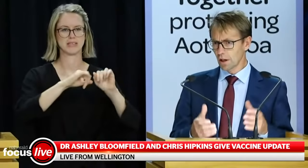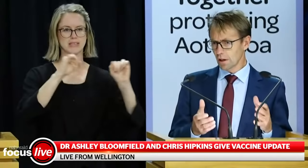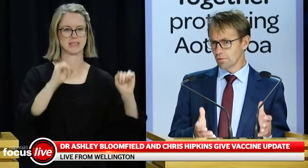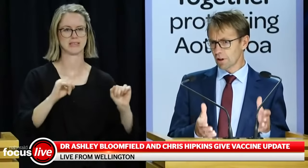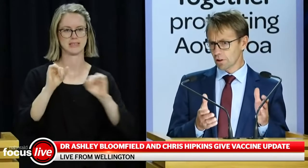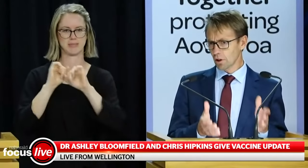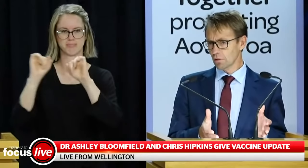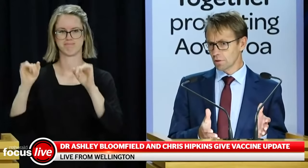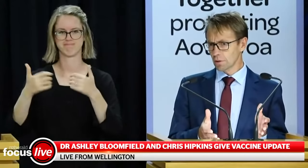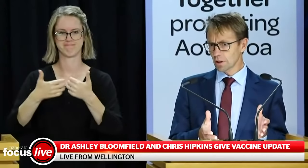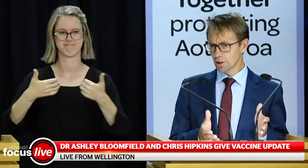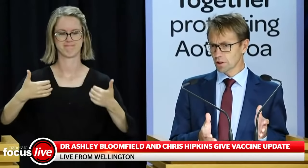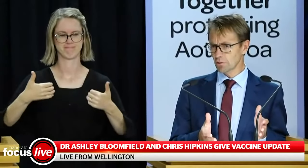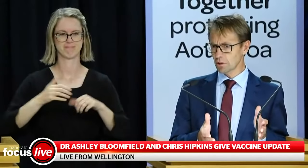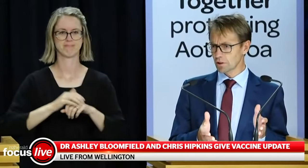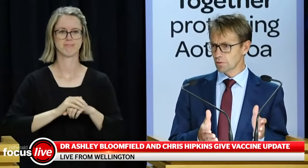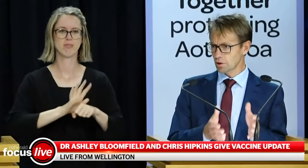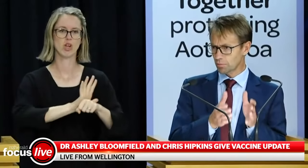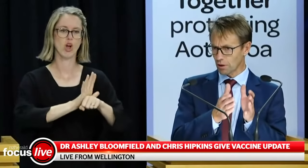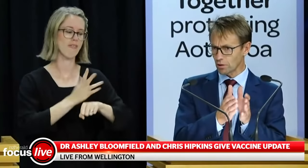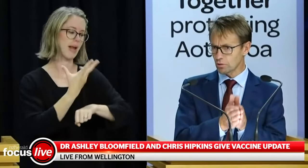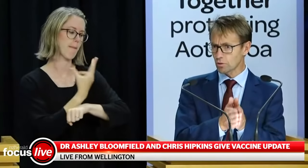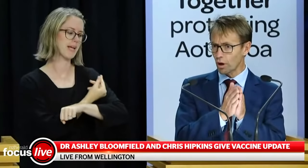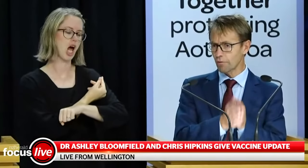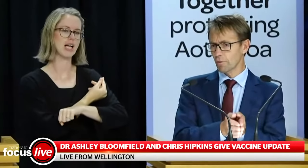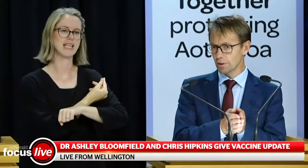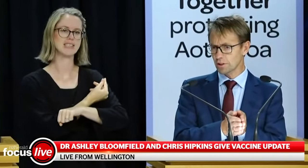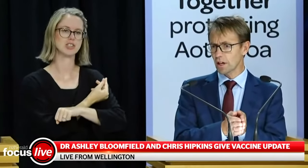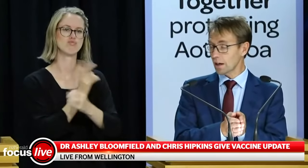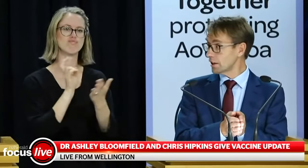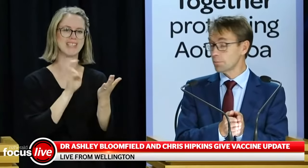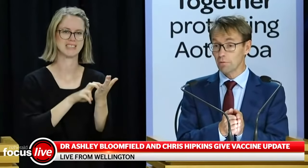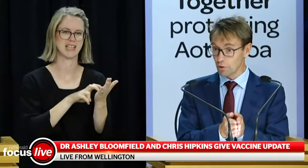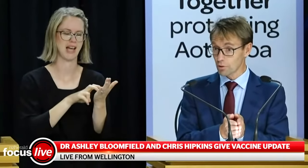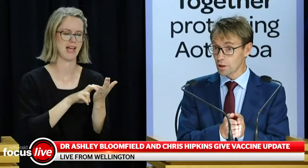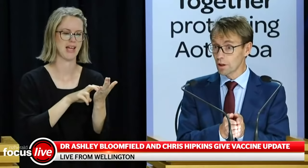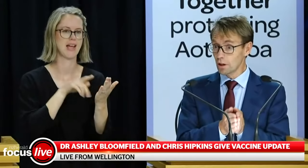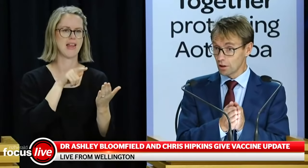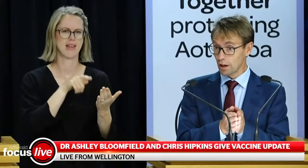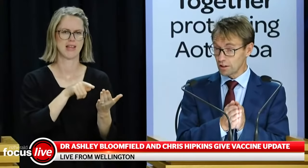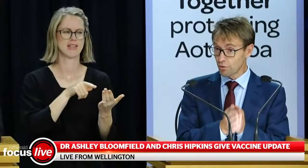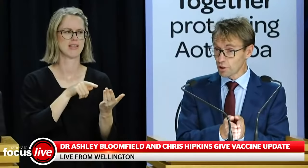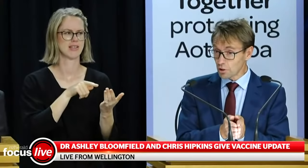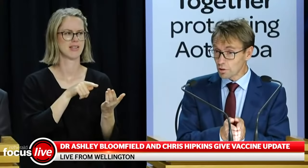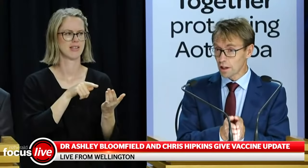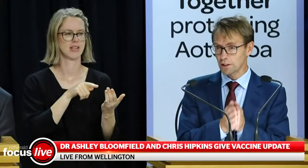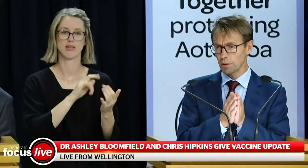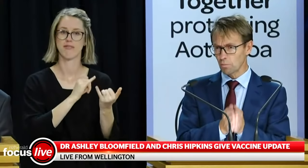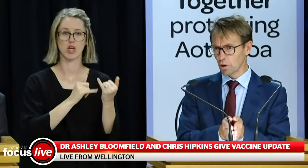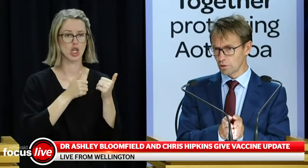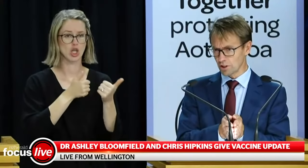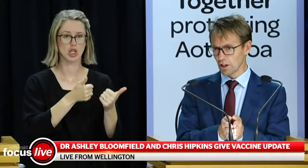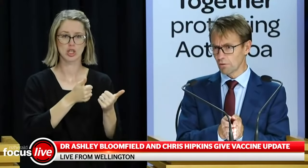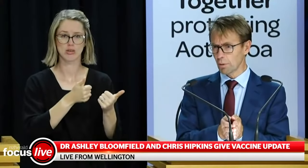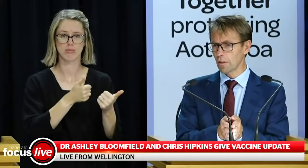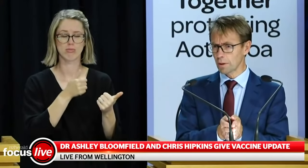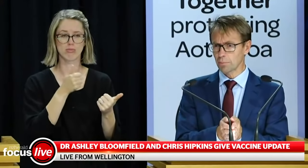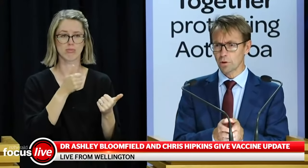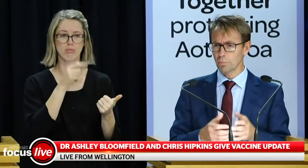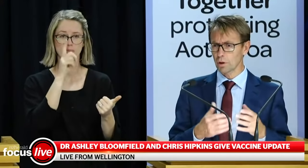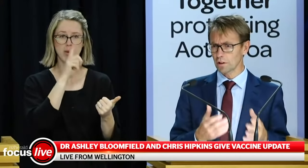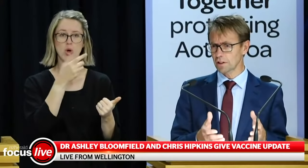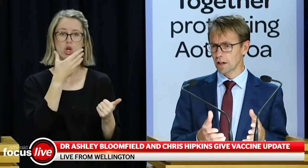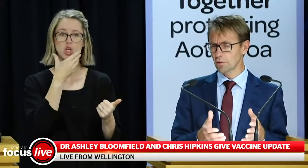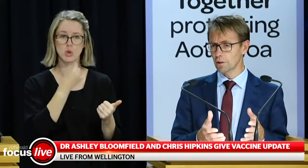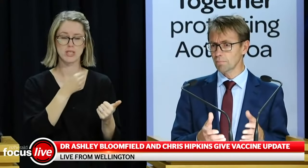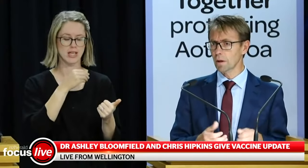systems. In fact, the COVID immunisation register, which has been used right from the start, is very good and it's been well received by the people